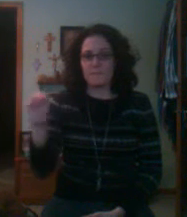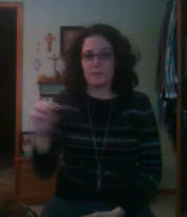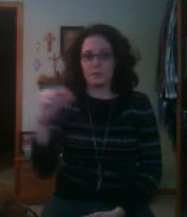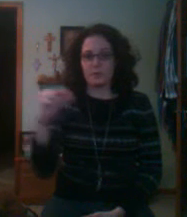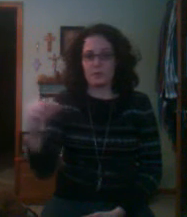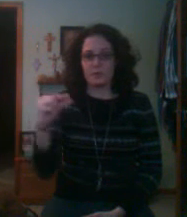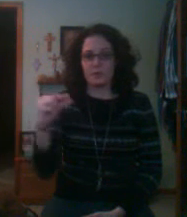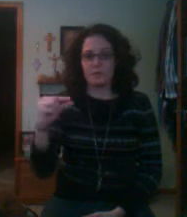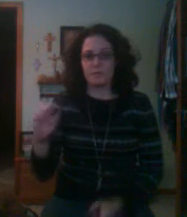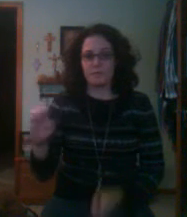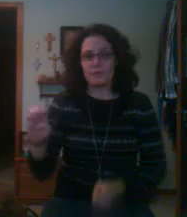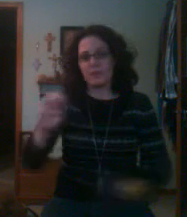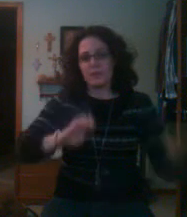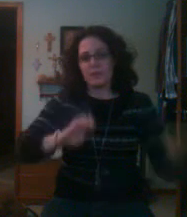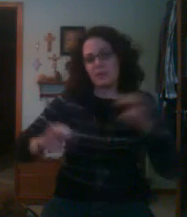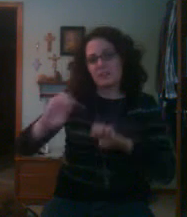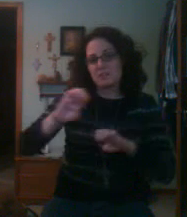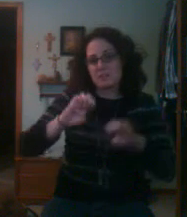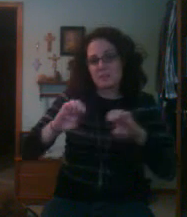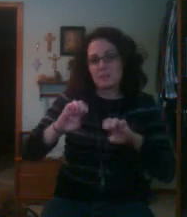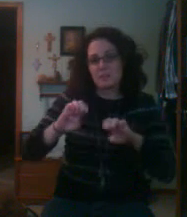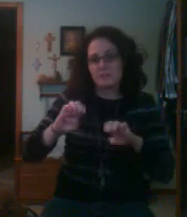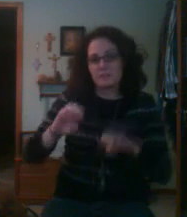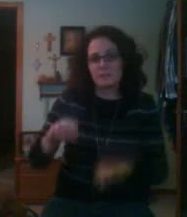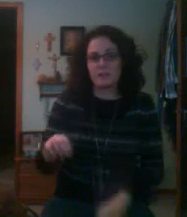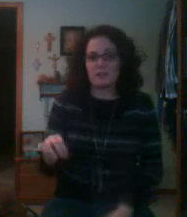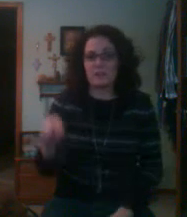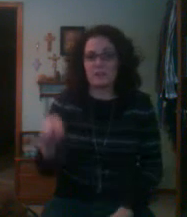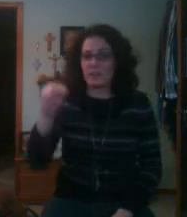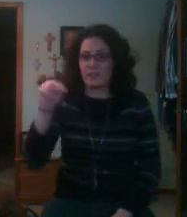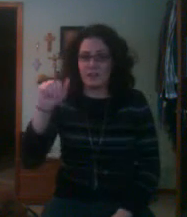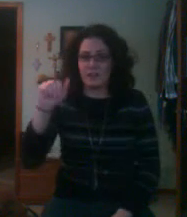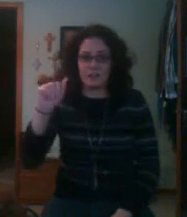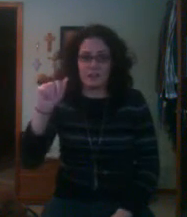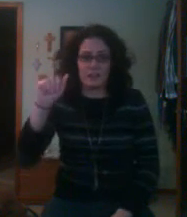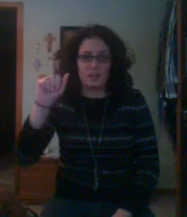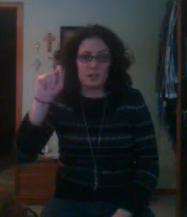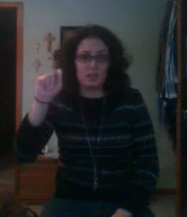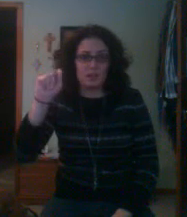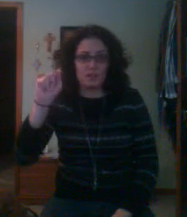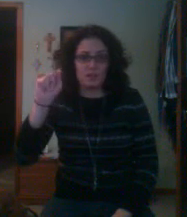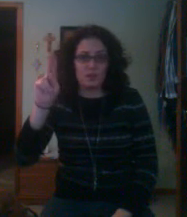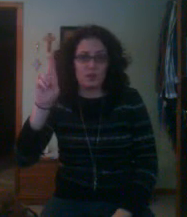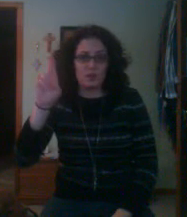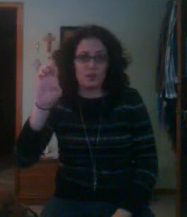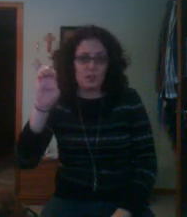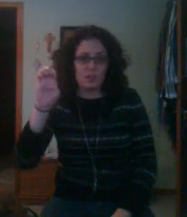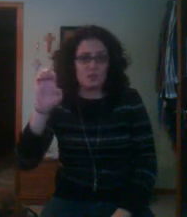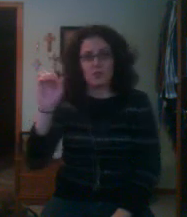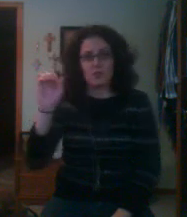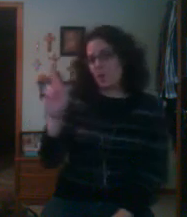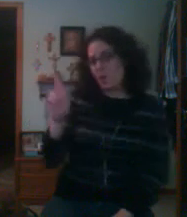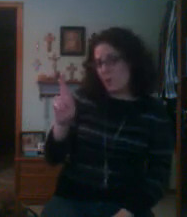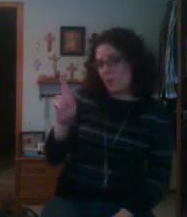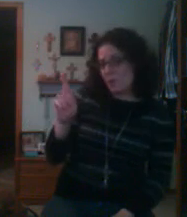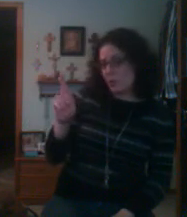Okay, so the first question you're going to ask, are you going to do this in the nature, like in the corn field, or might you want to conduct this in a lab? One of the benefits of doing it in